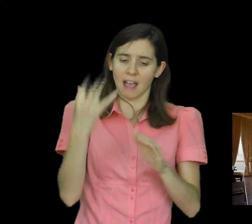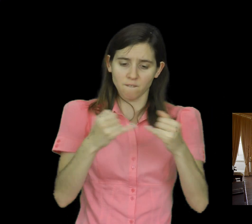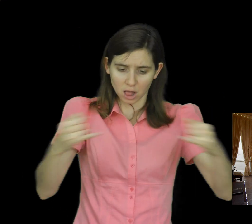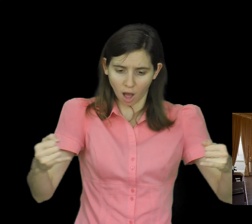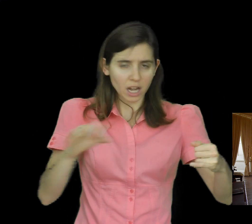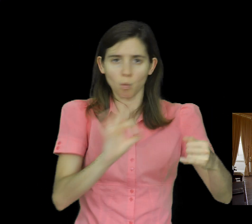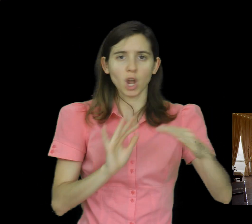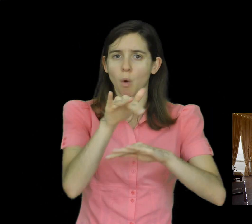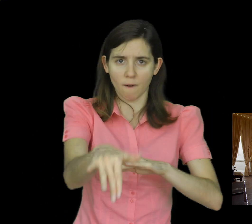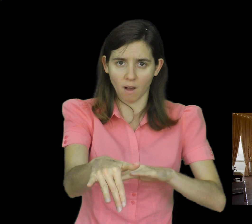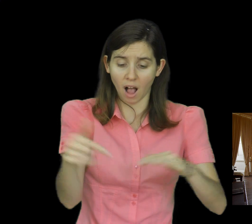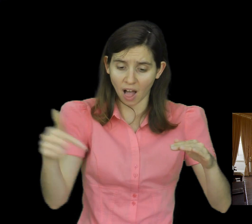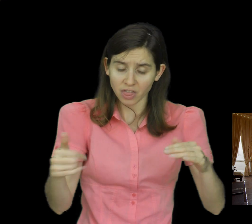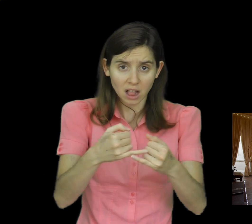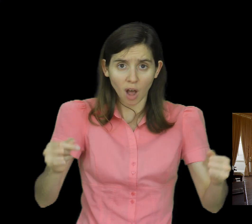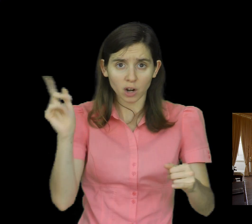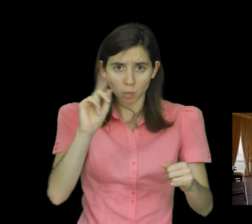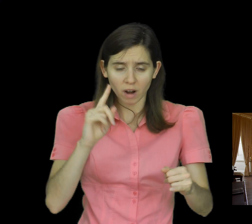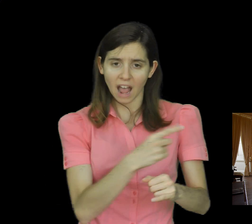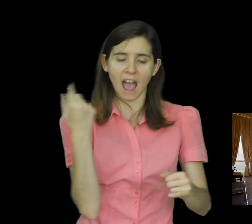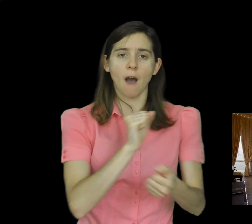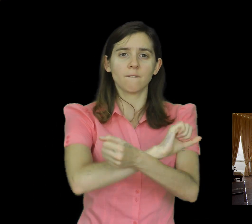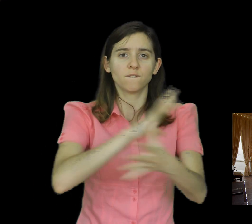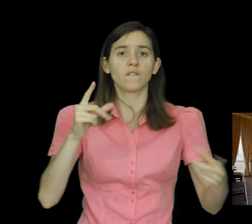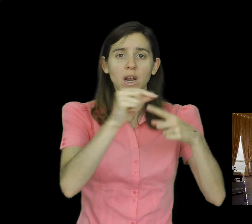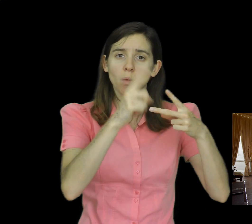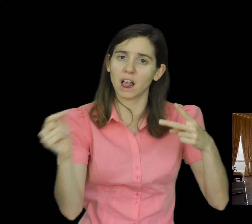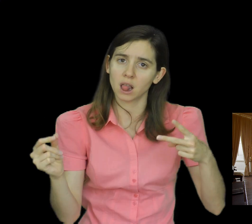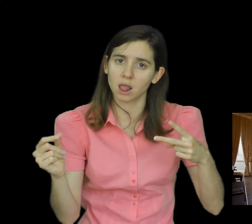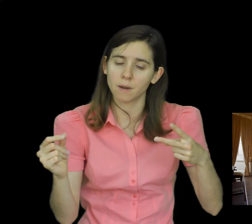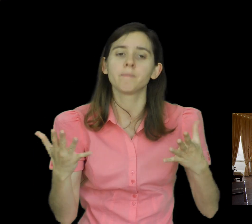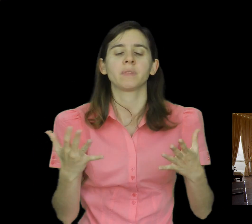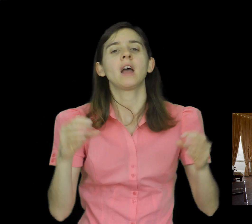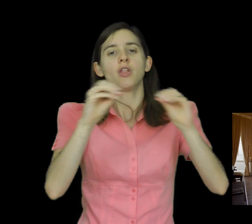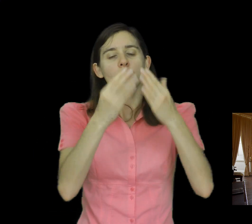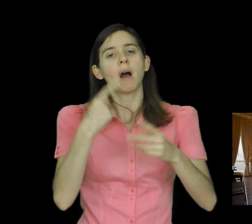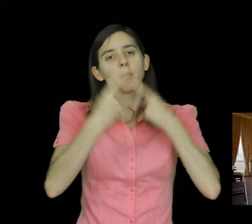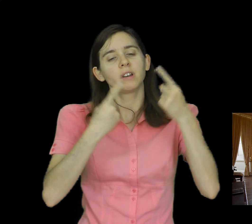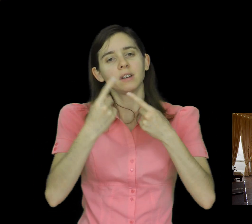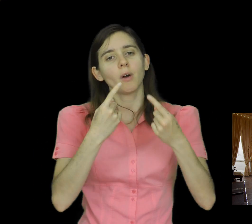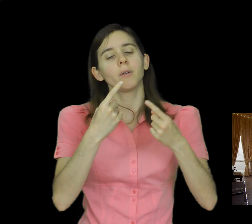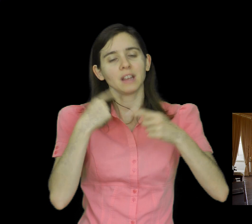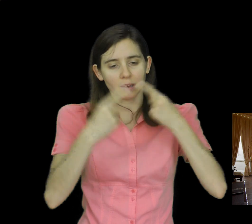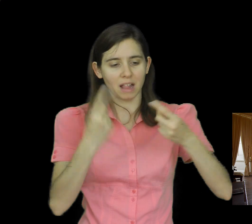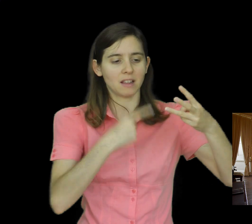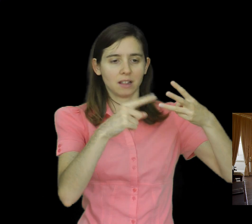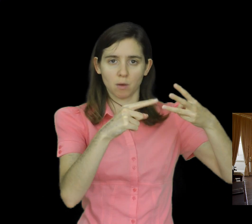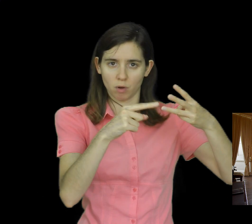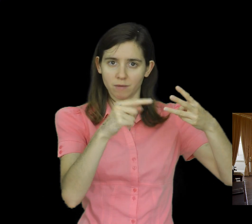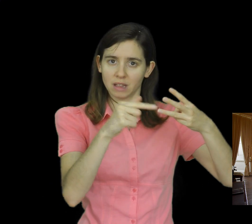And that line is our free will. The Bible teaches the third position. And a better or more comforting